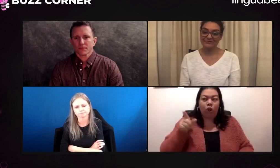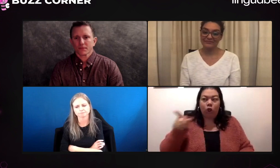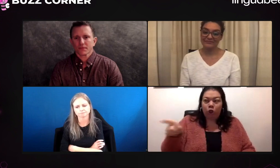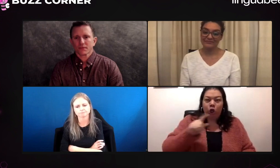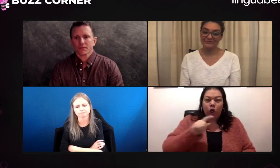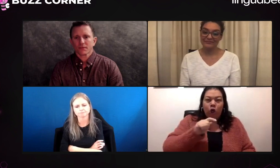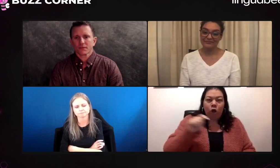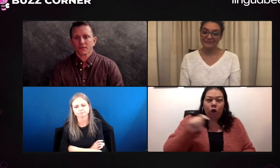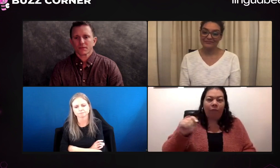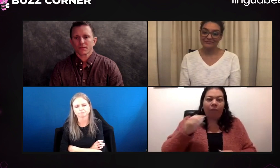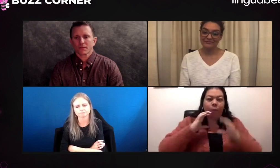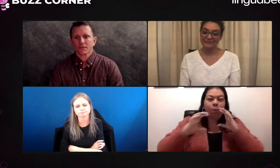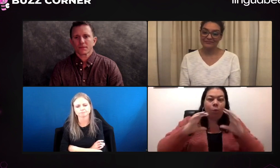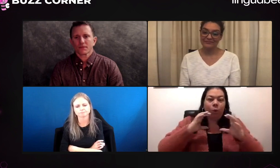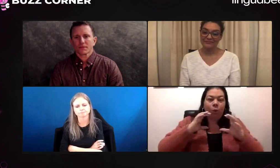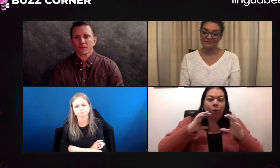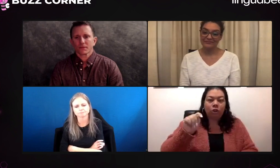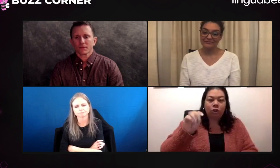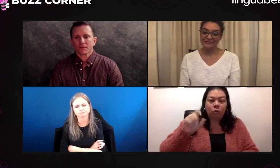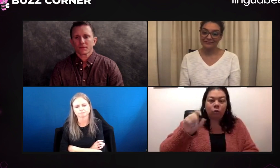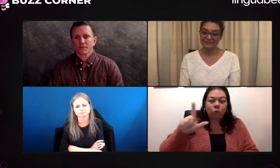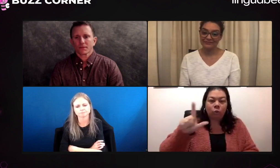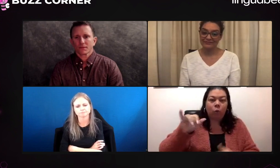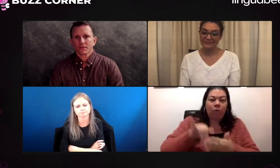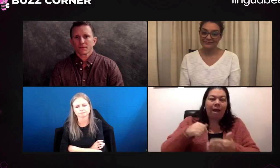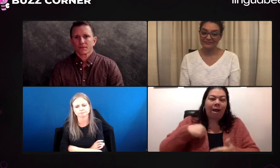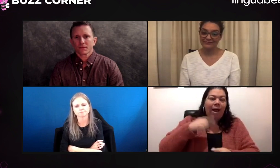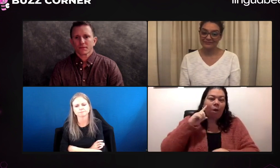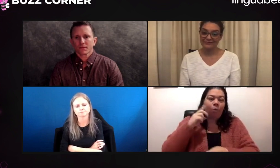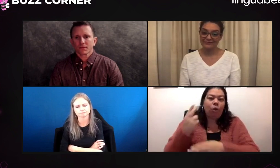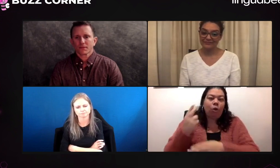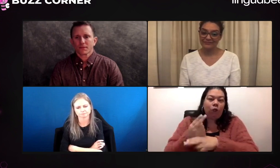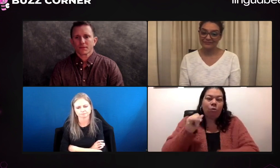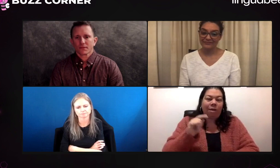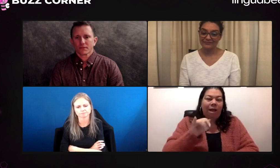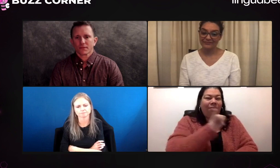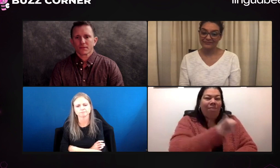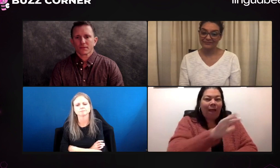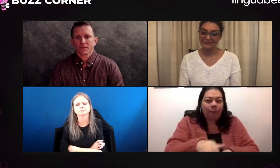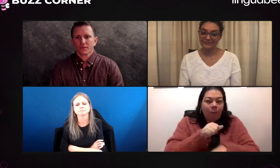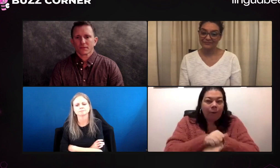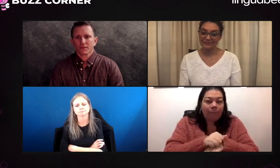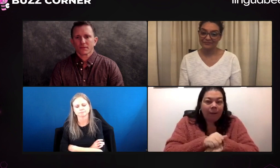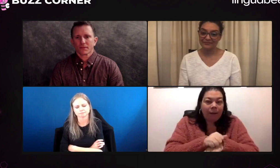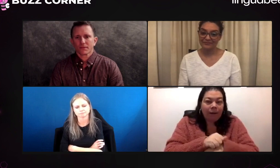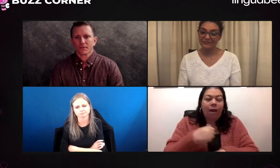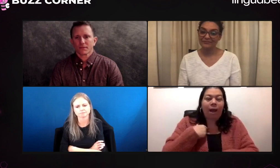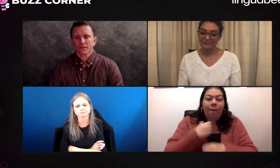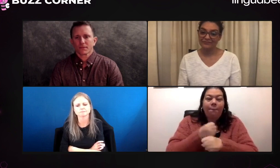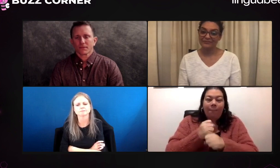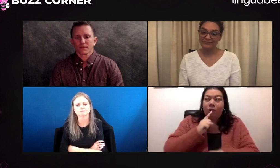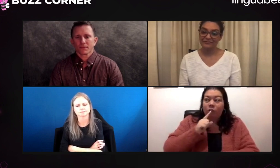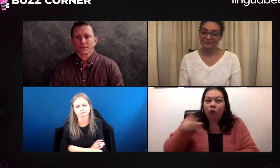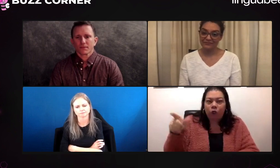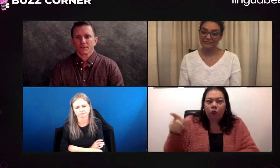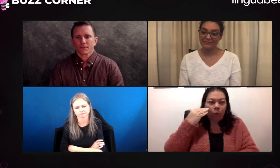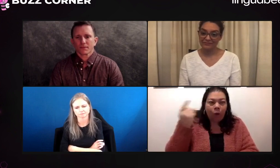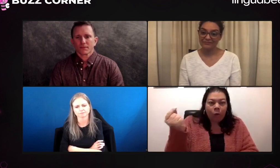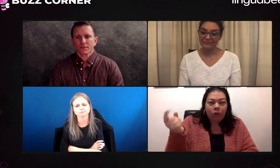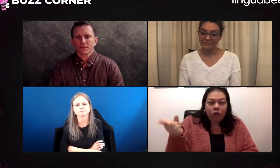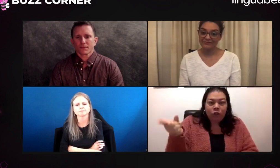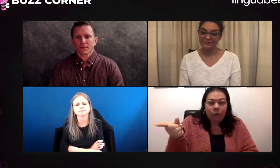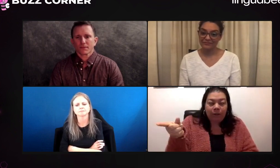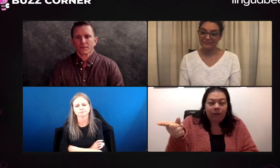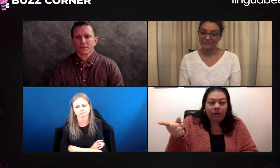risk, and the interpreter is there to facilitate communication. They're a tool that I use for the